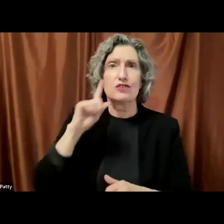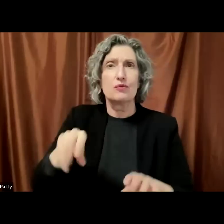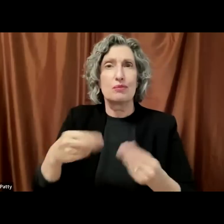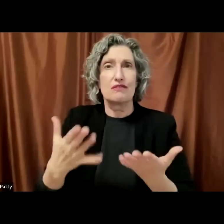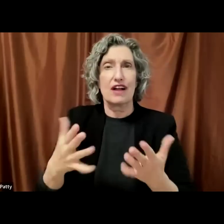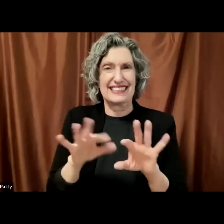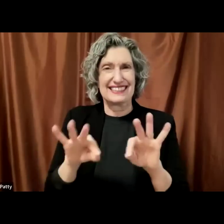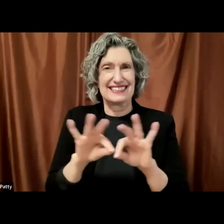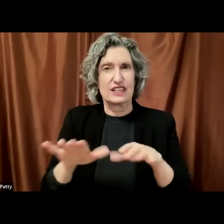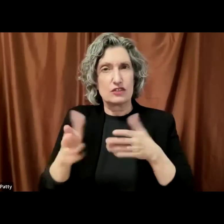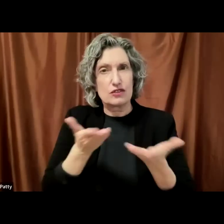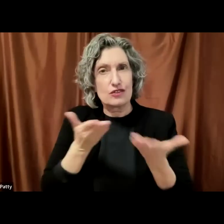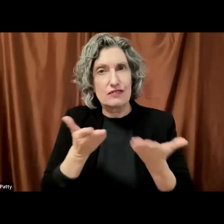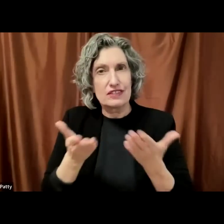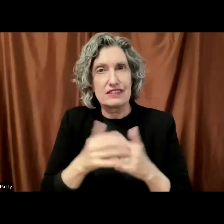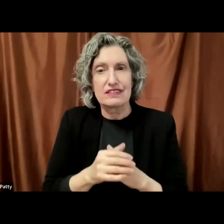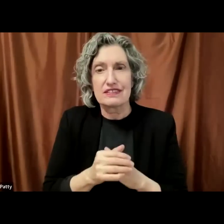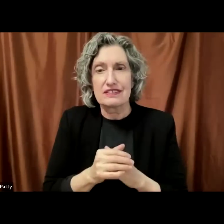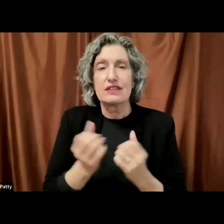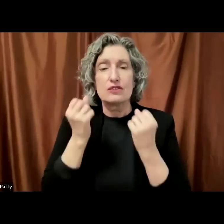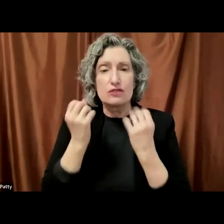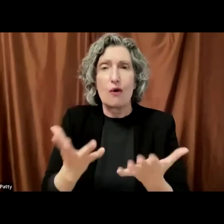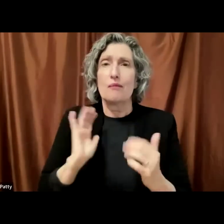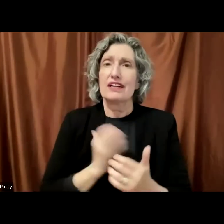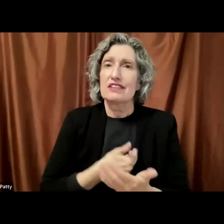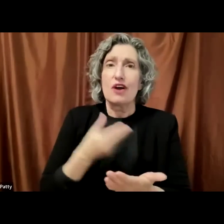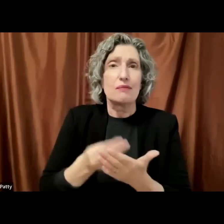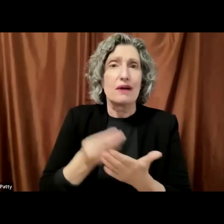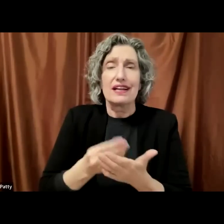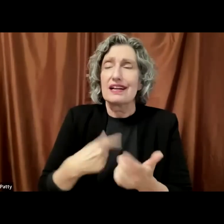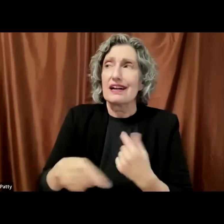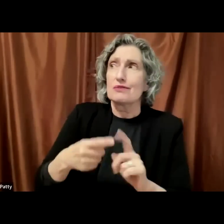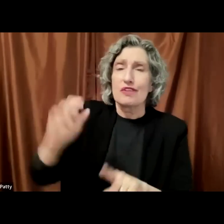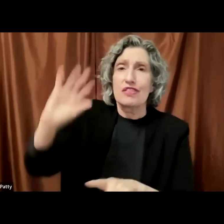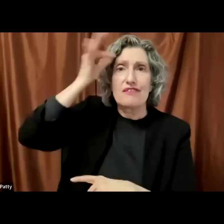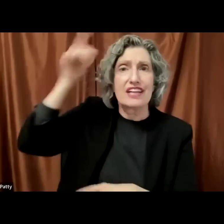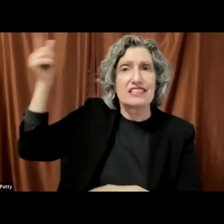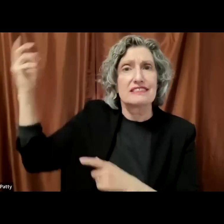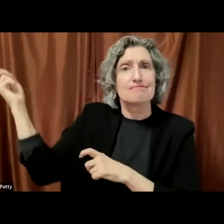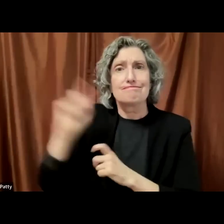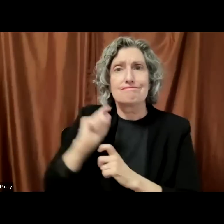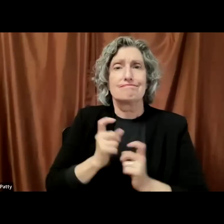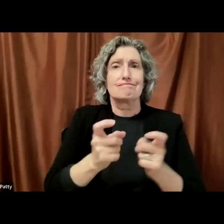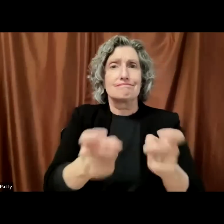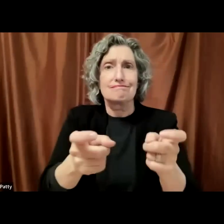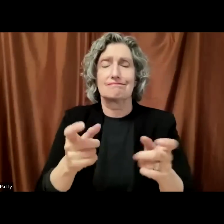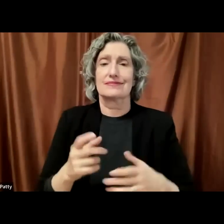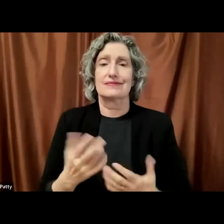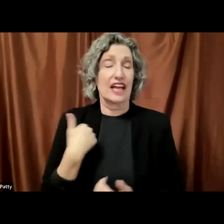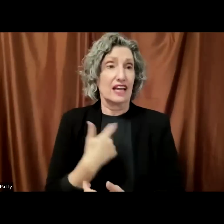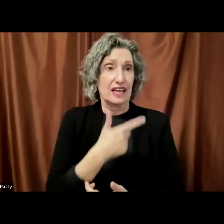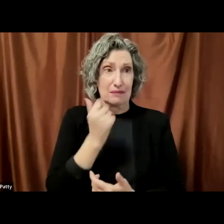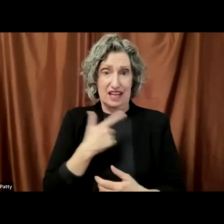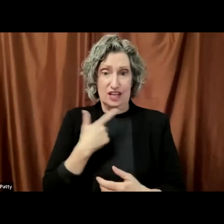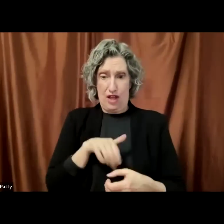and local government revenues come from federal funding. And because nonprofit organizations deeply understand their communities